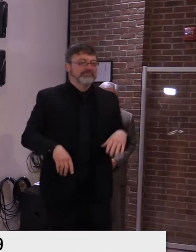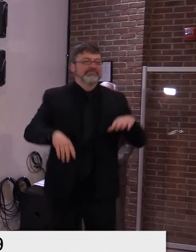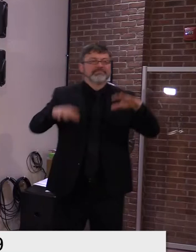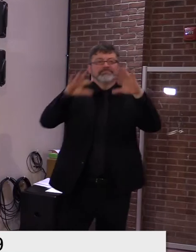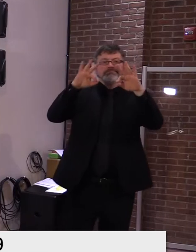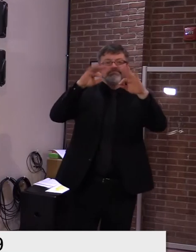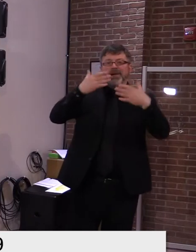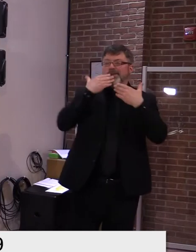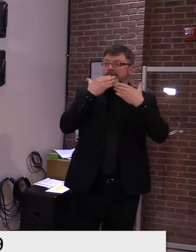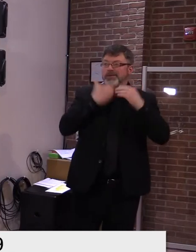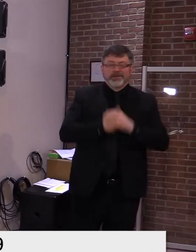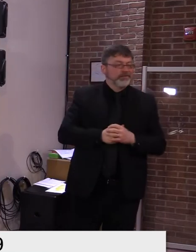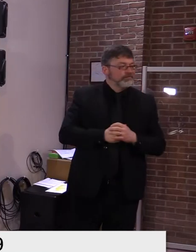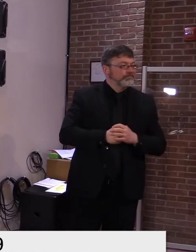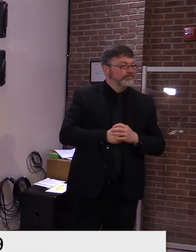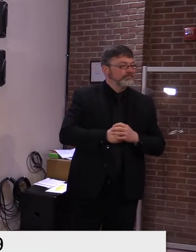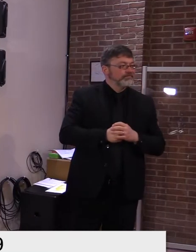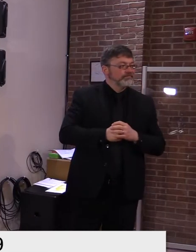Eric, the Times Argus.